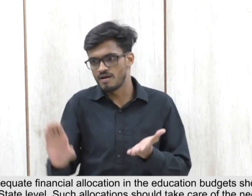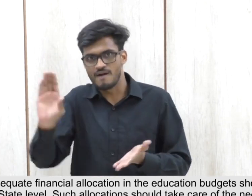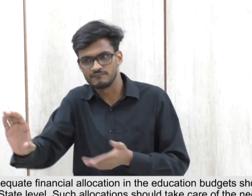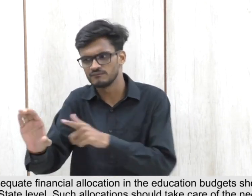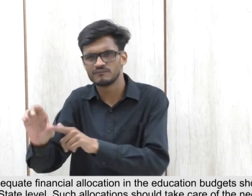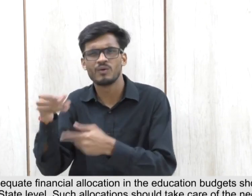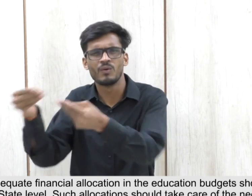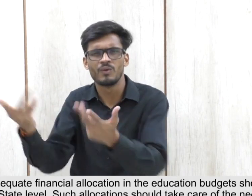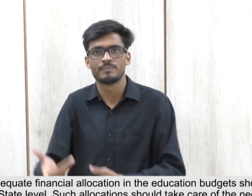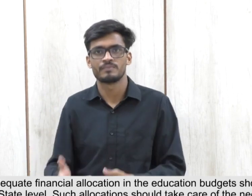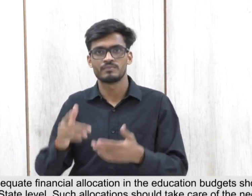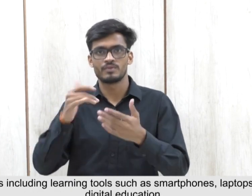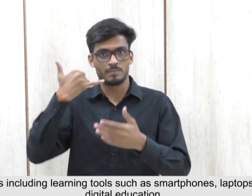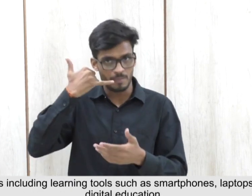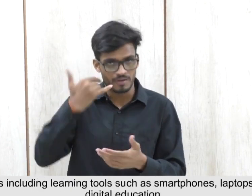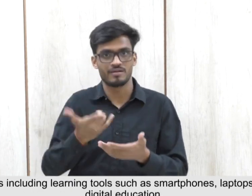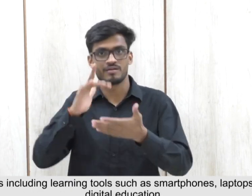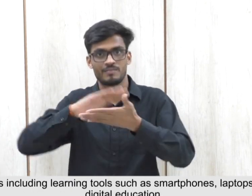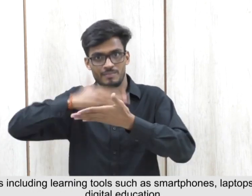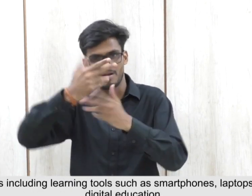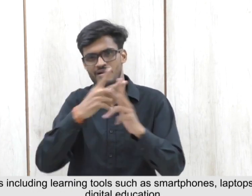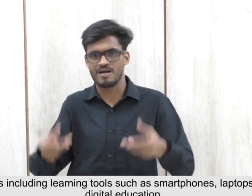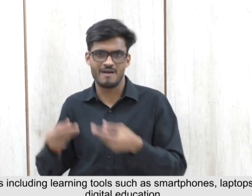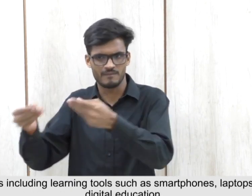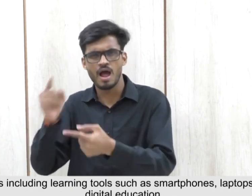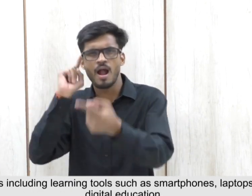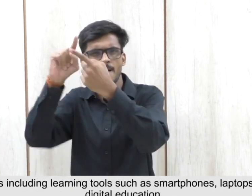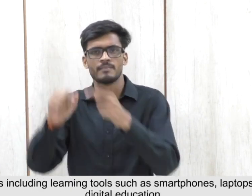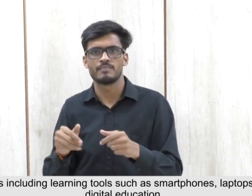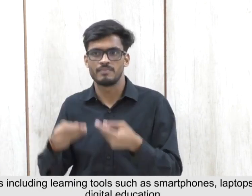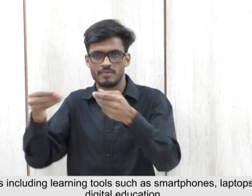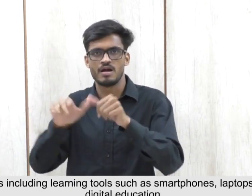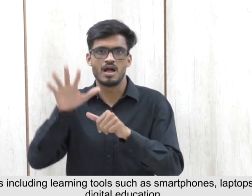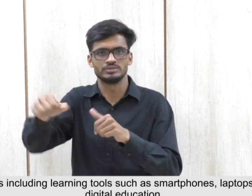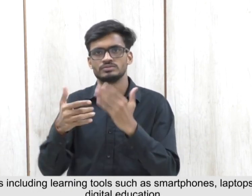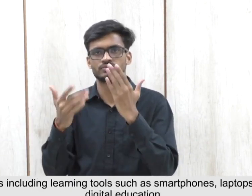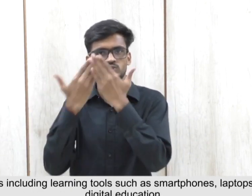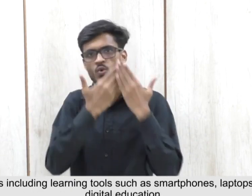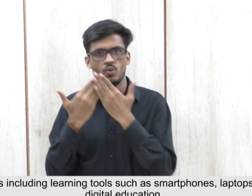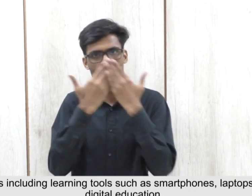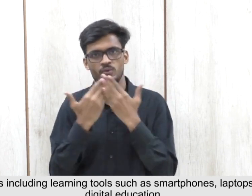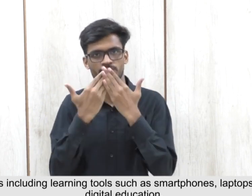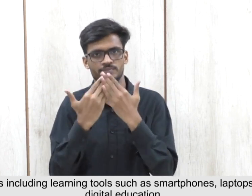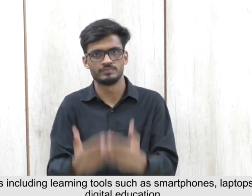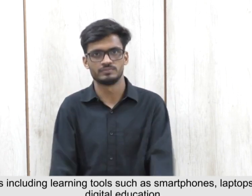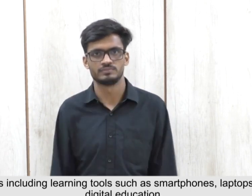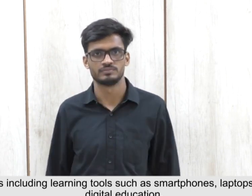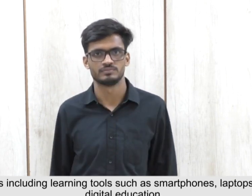care of the needs of aids and assistive devices, including learning tools such as smartphones, laptops, etc., to